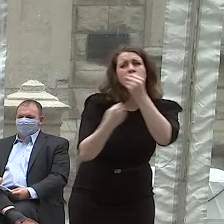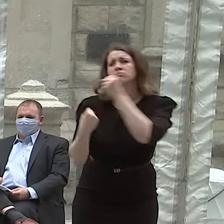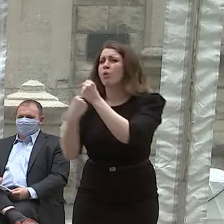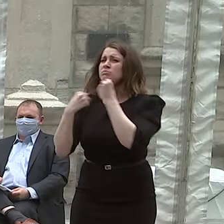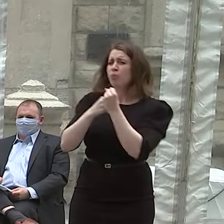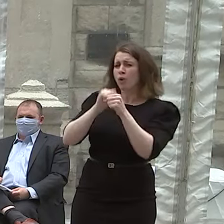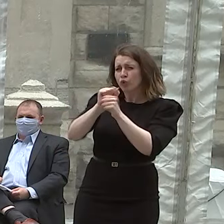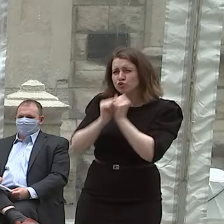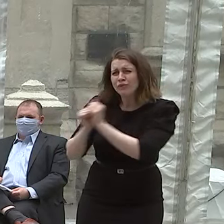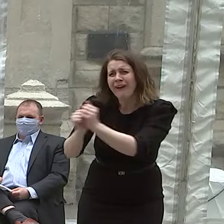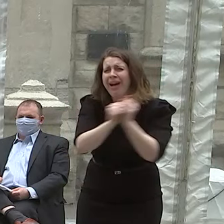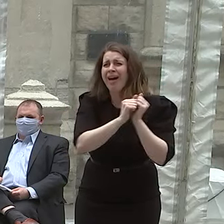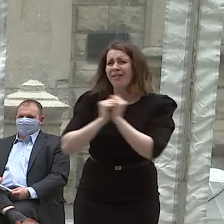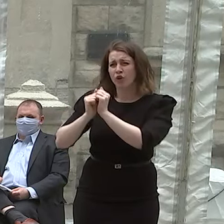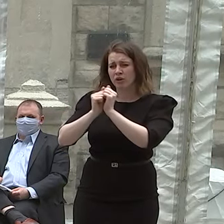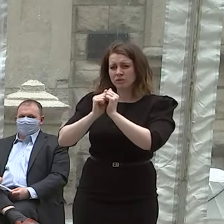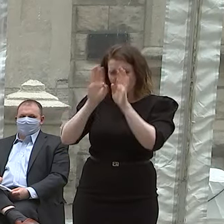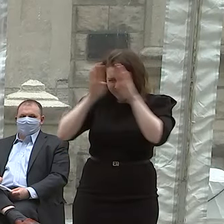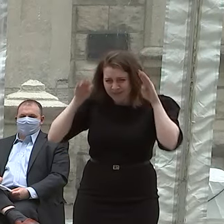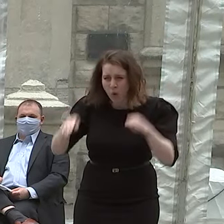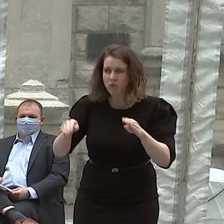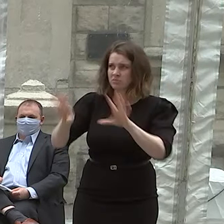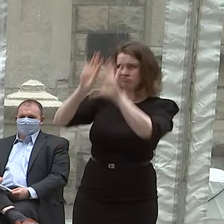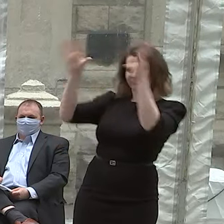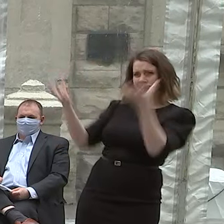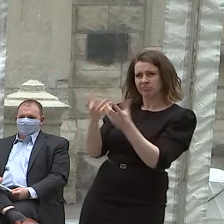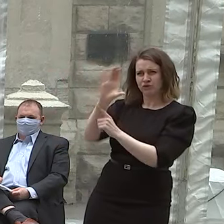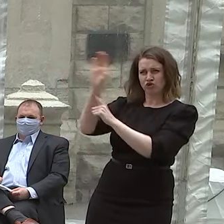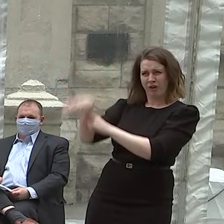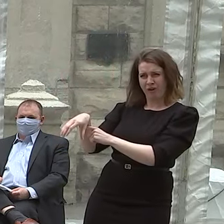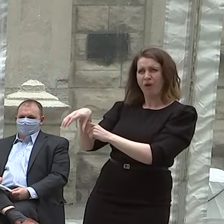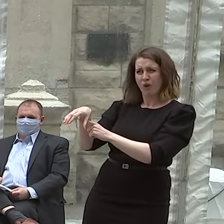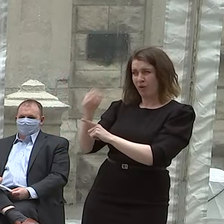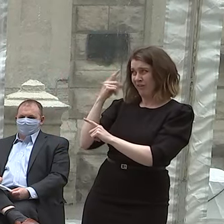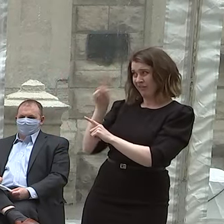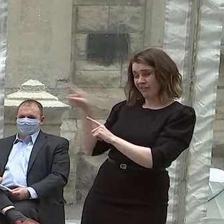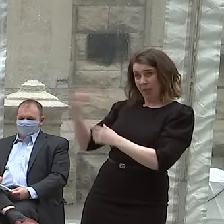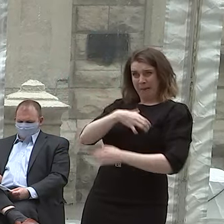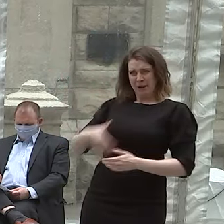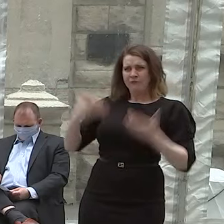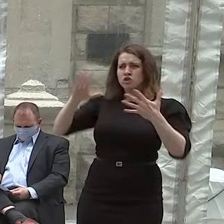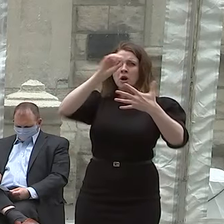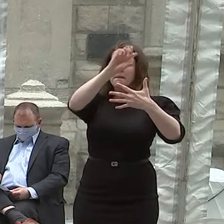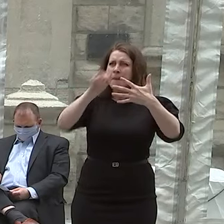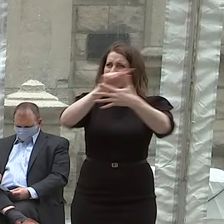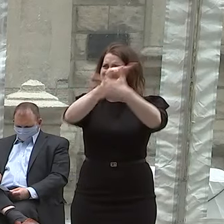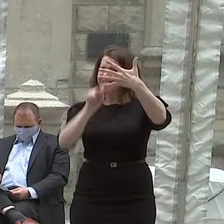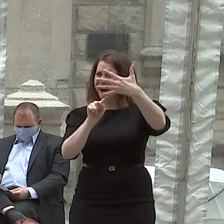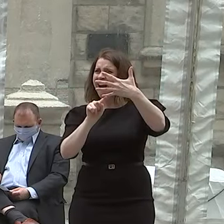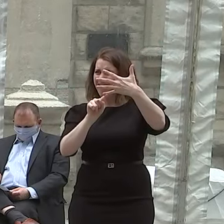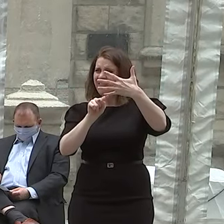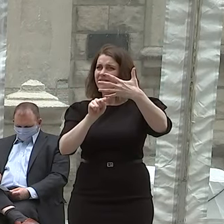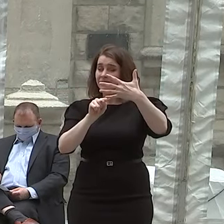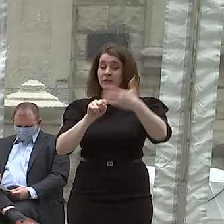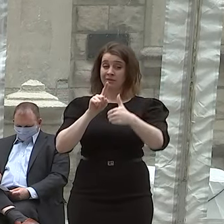and work together within the framework that the mayor has outlined here today, which is anchored in fairness